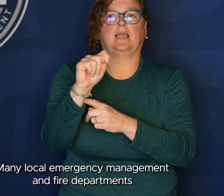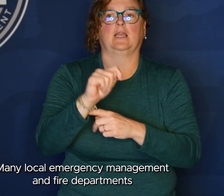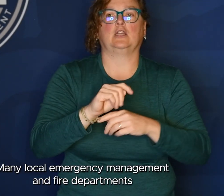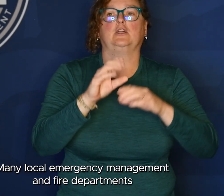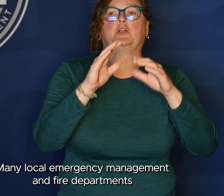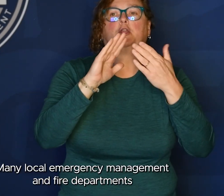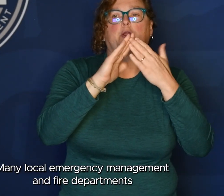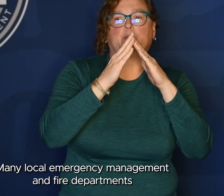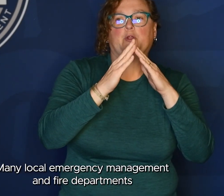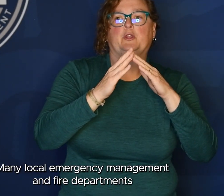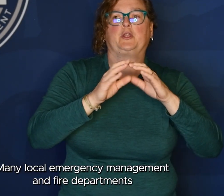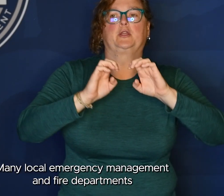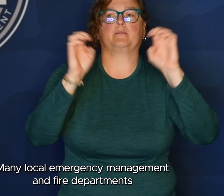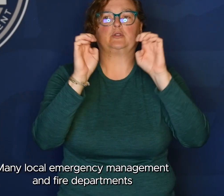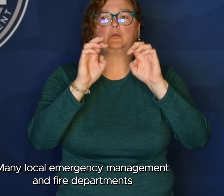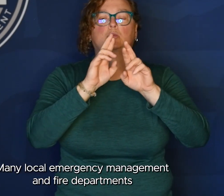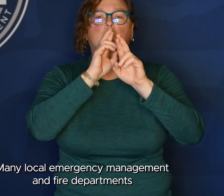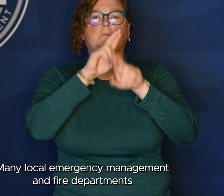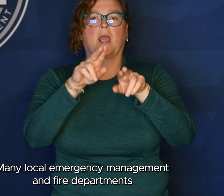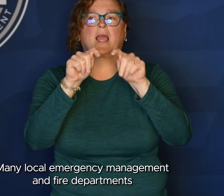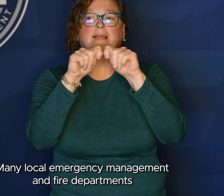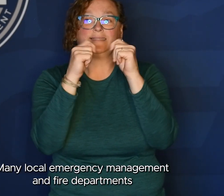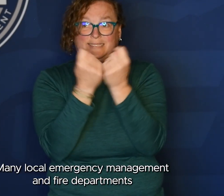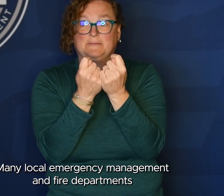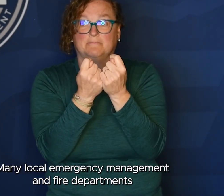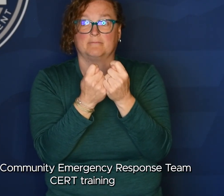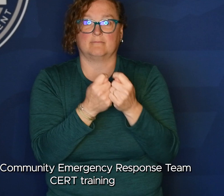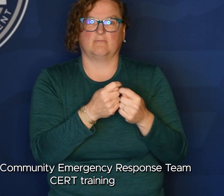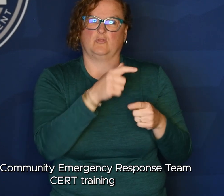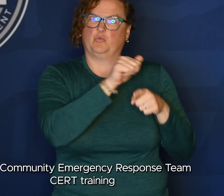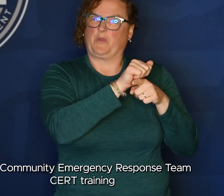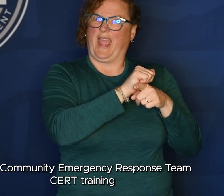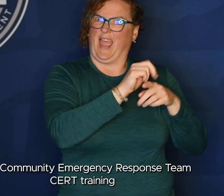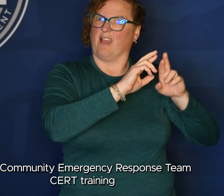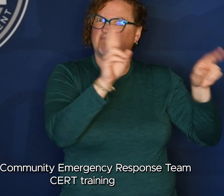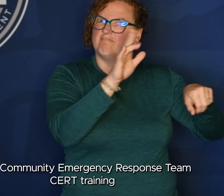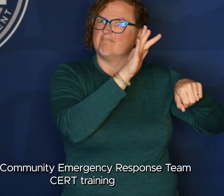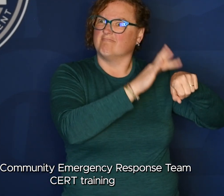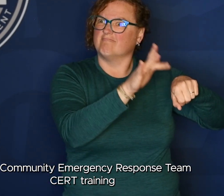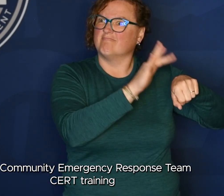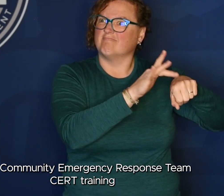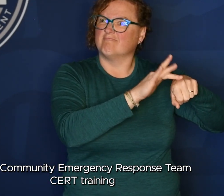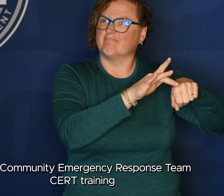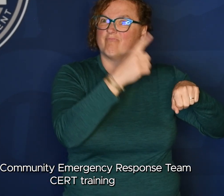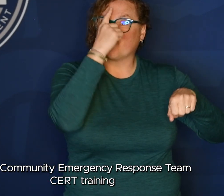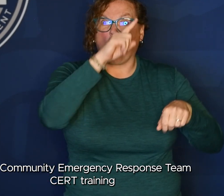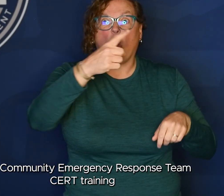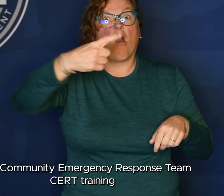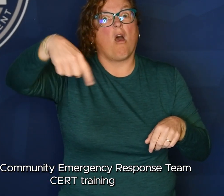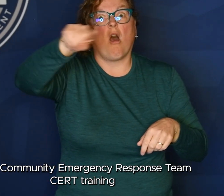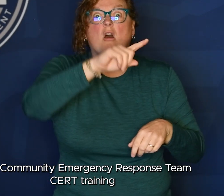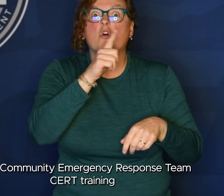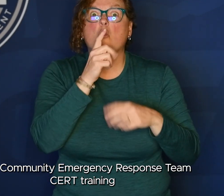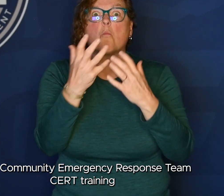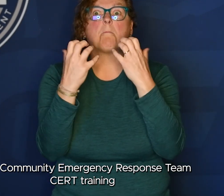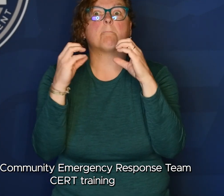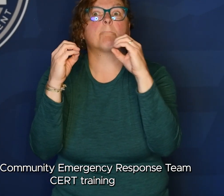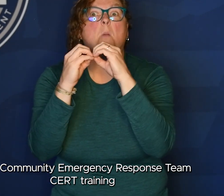Many local emergency management and fire departments have Community Emergency Response Team, CERT,